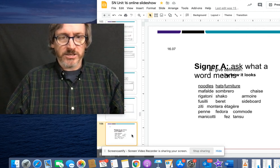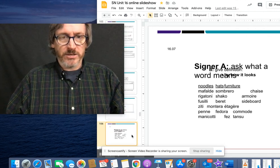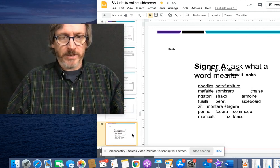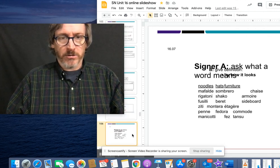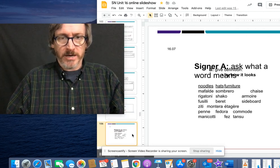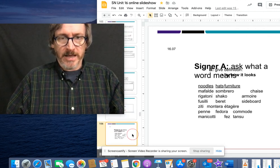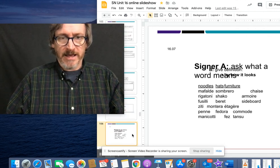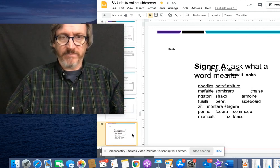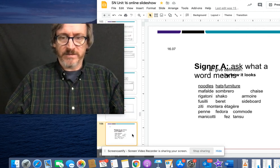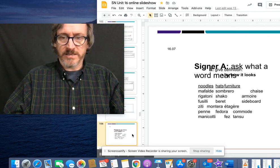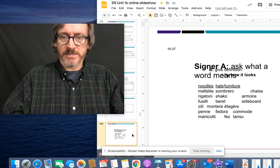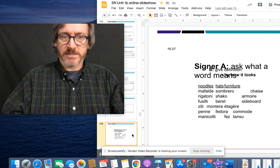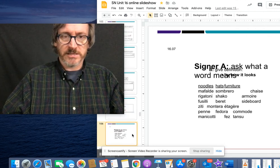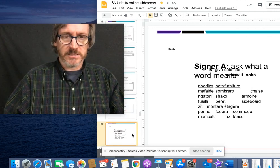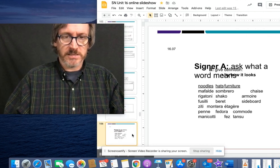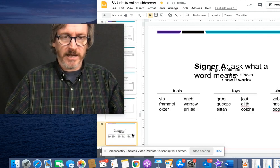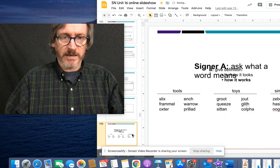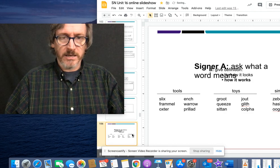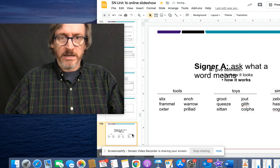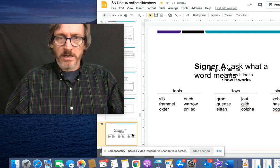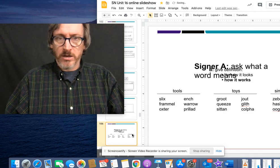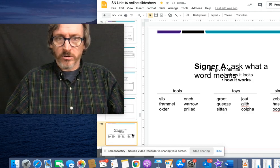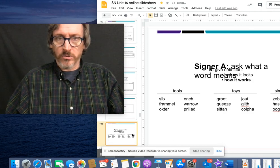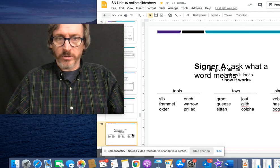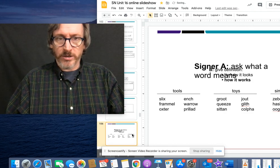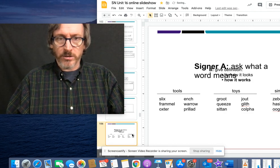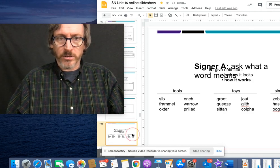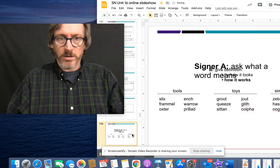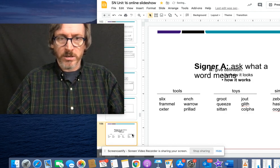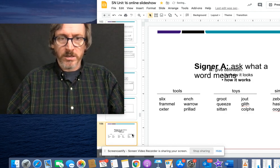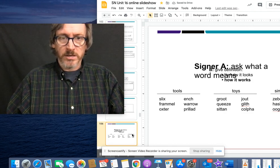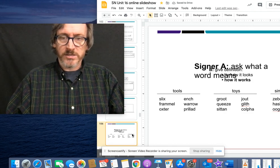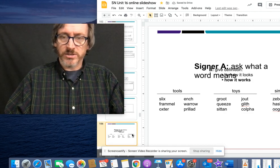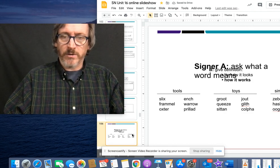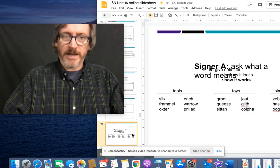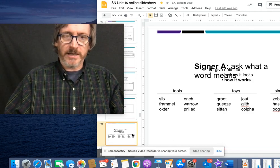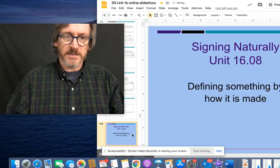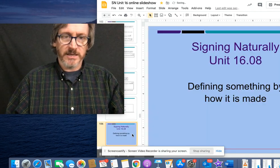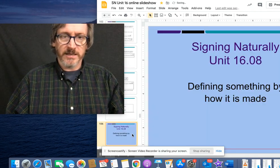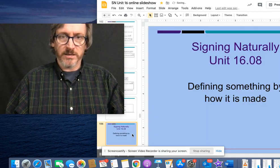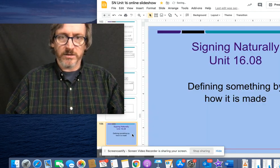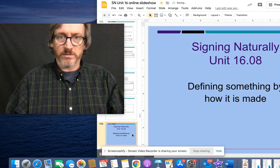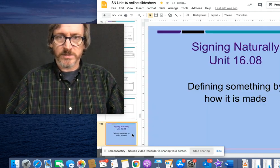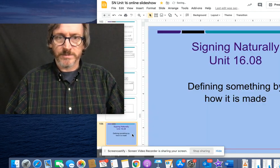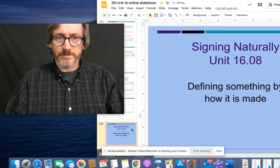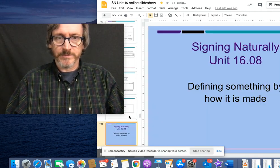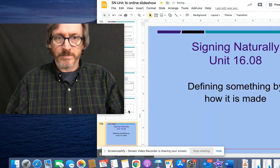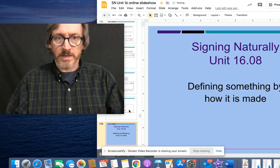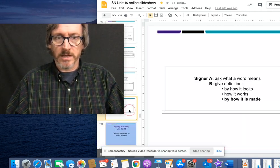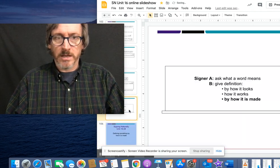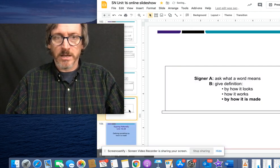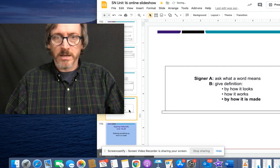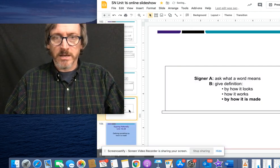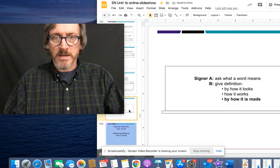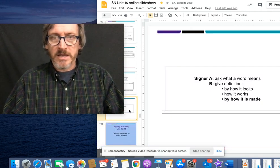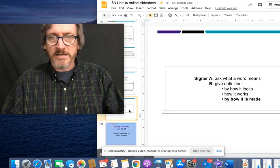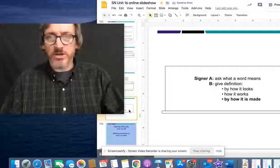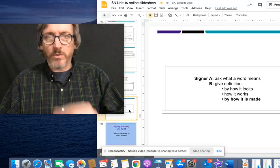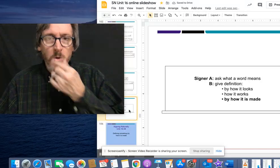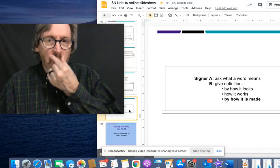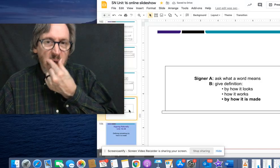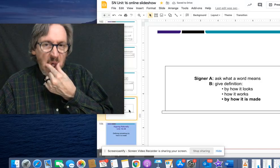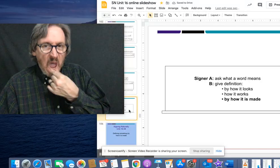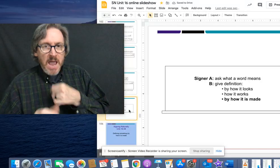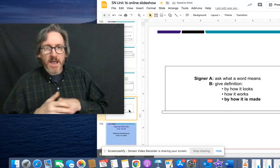And actually, we already have this slide earlier, so I can delete those.